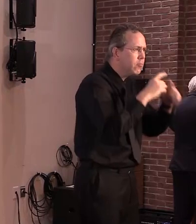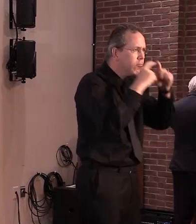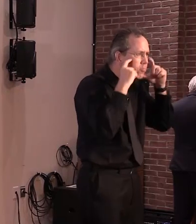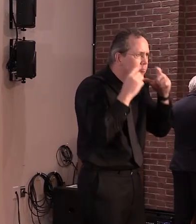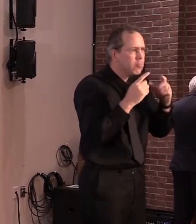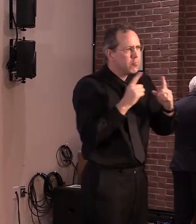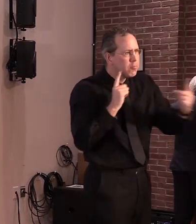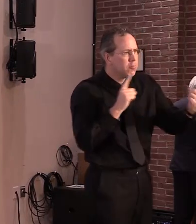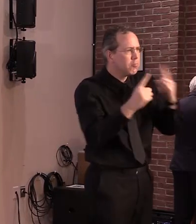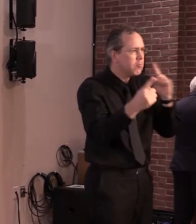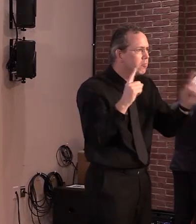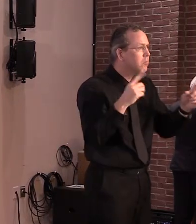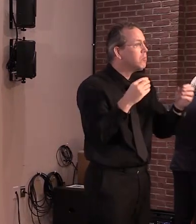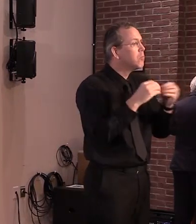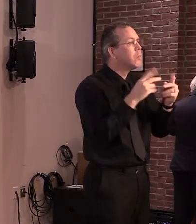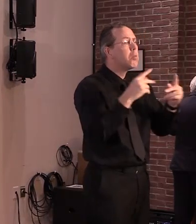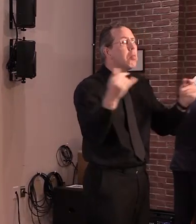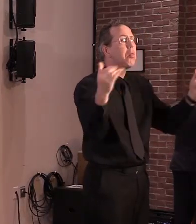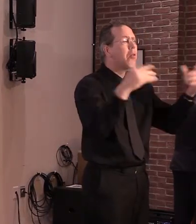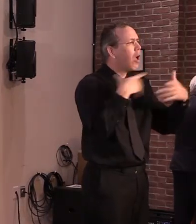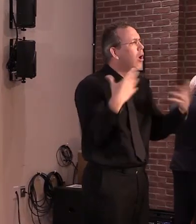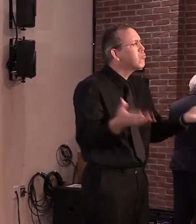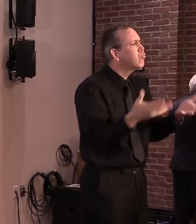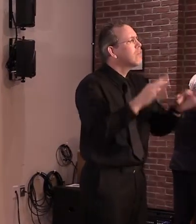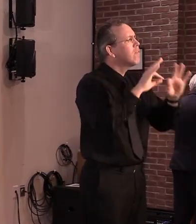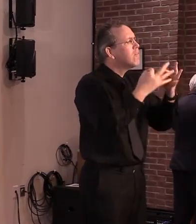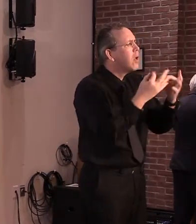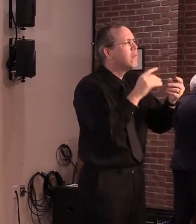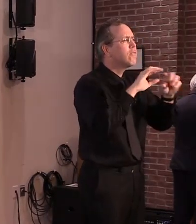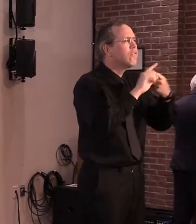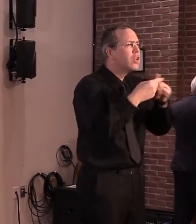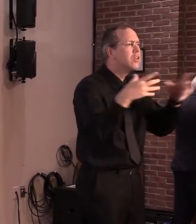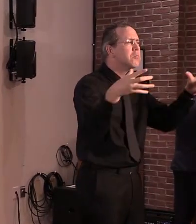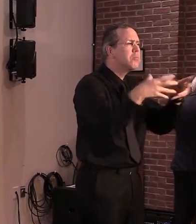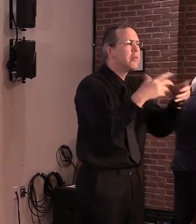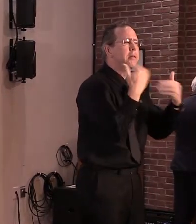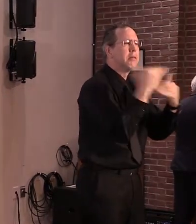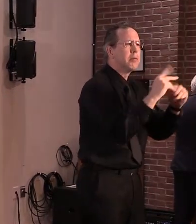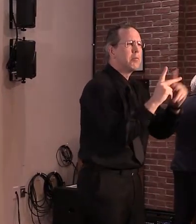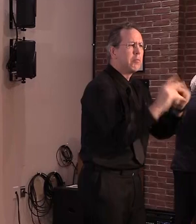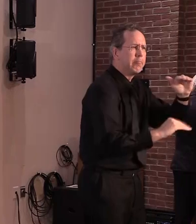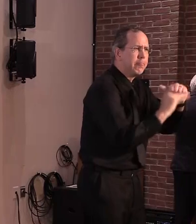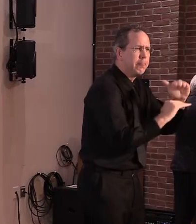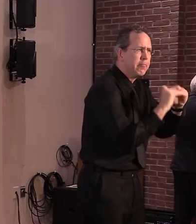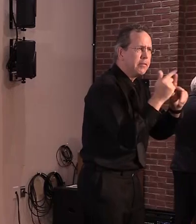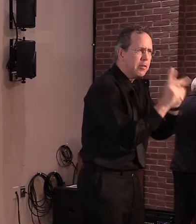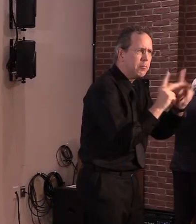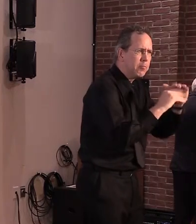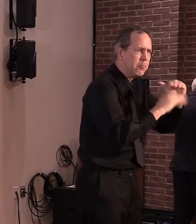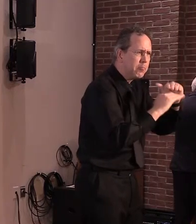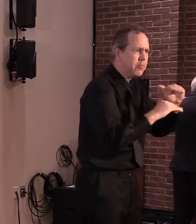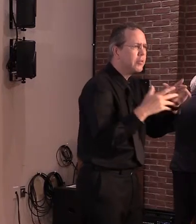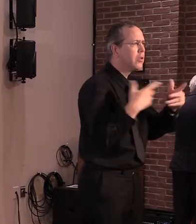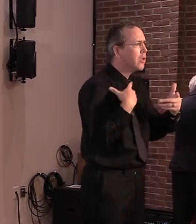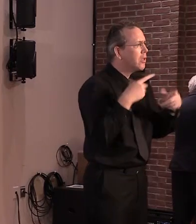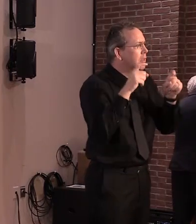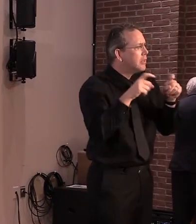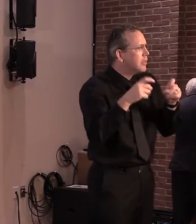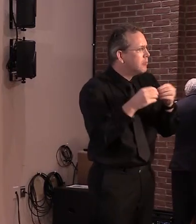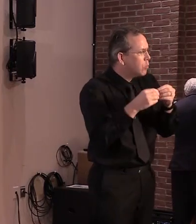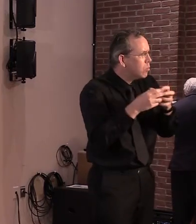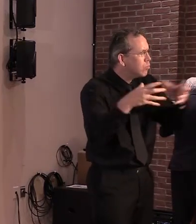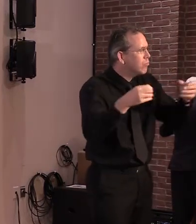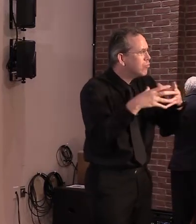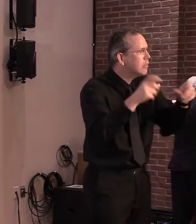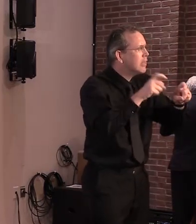groups. Over this time, we've also expanded our testing, and we're close to hitting our goal of over 1,000